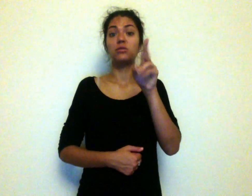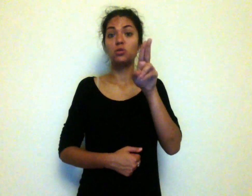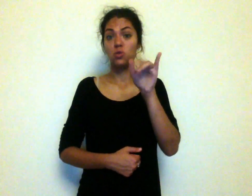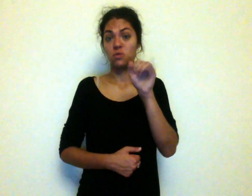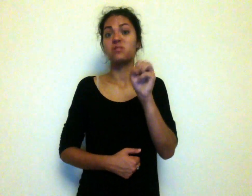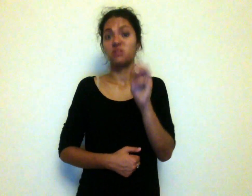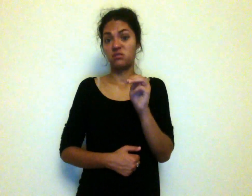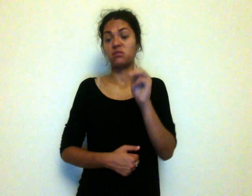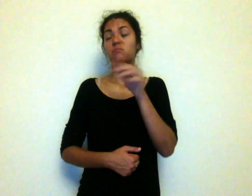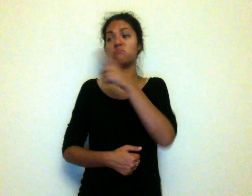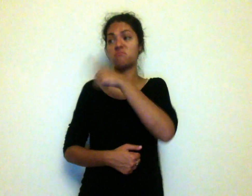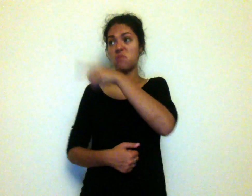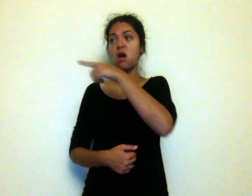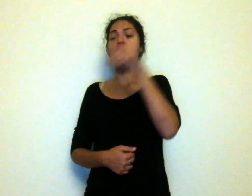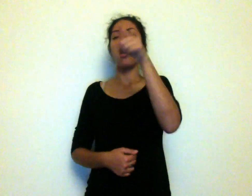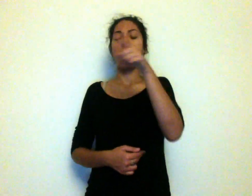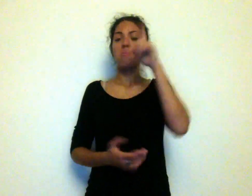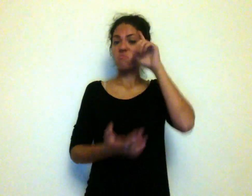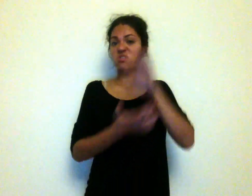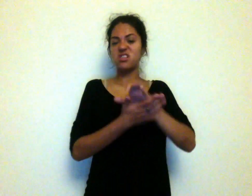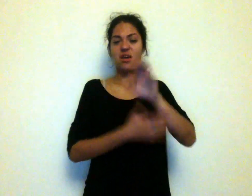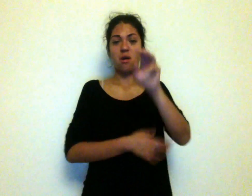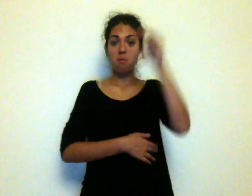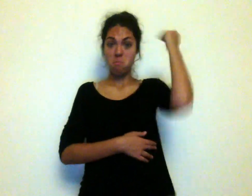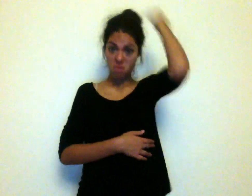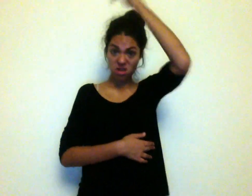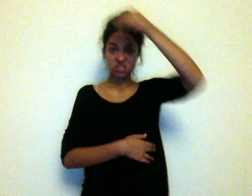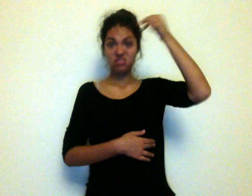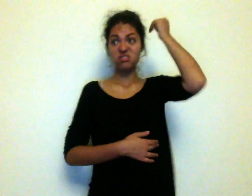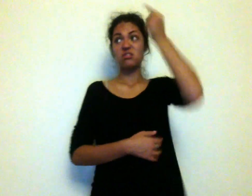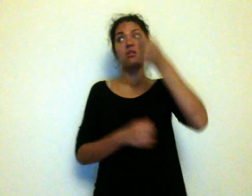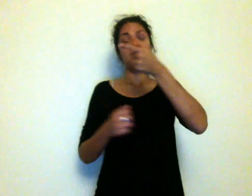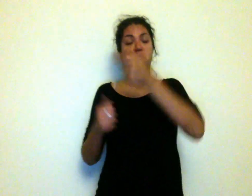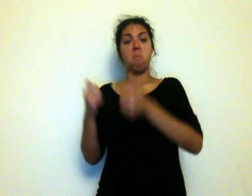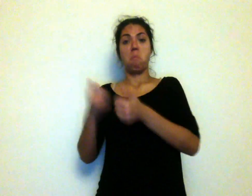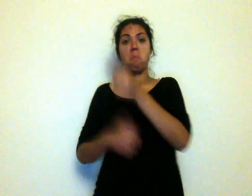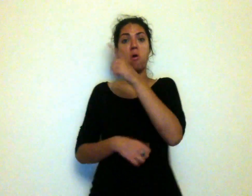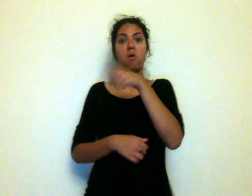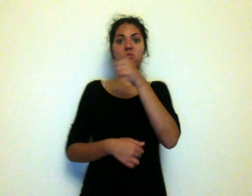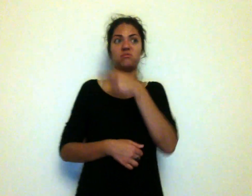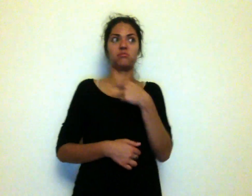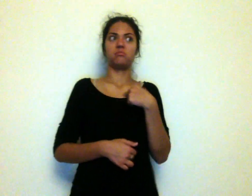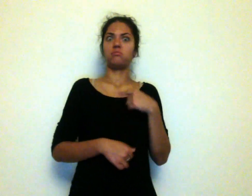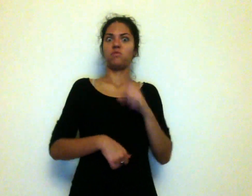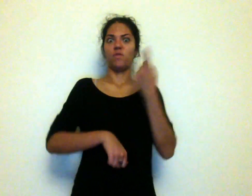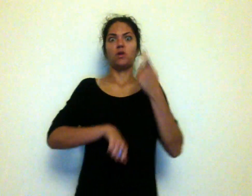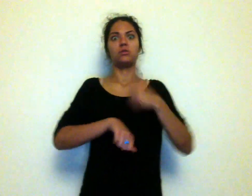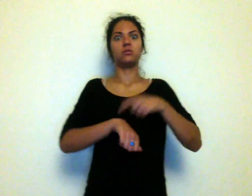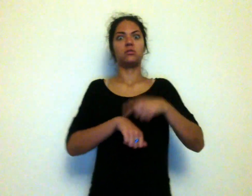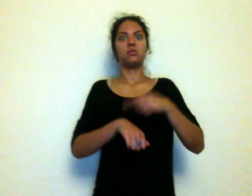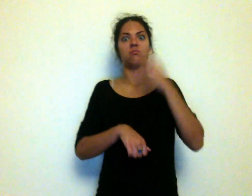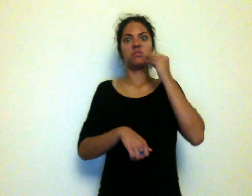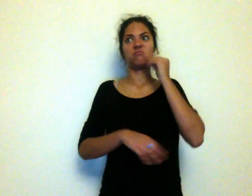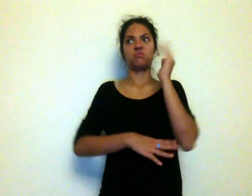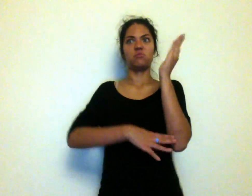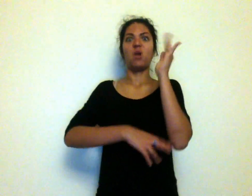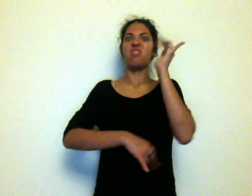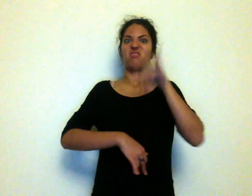was a Hindu, was going to challenge me after that. He was sitting on my right hand. This had never been done in that setting as far as anyone could